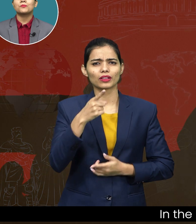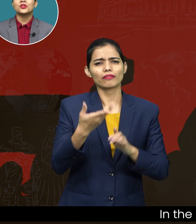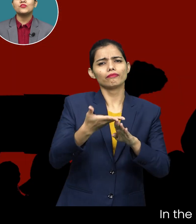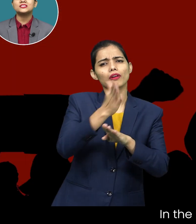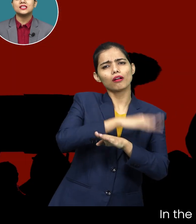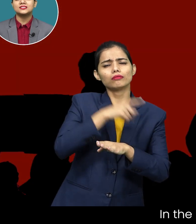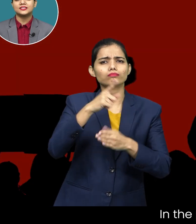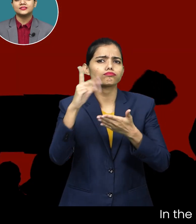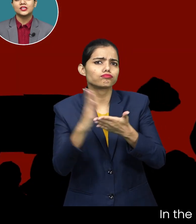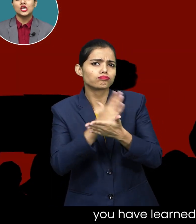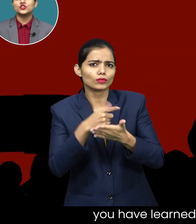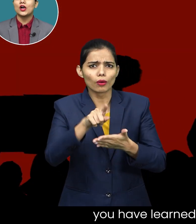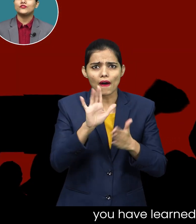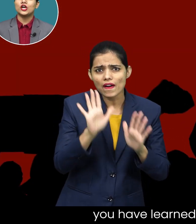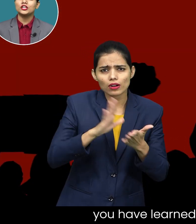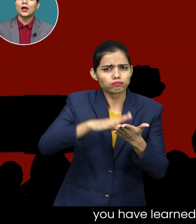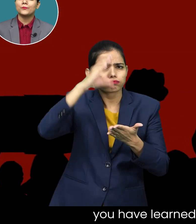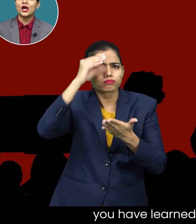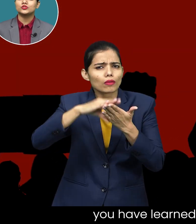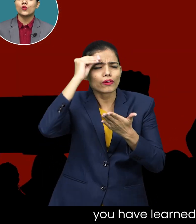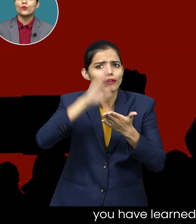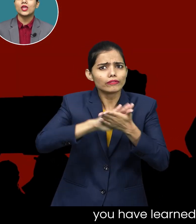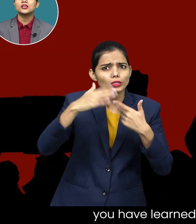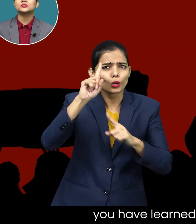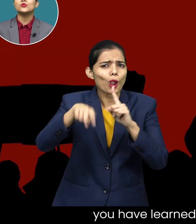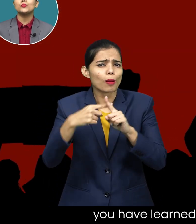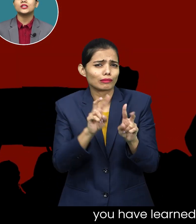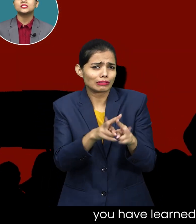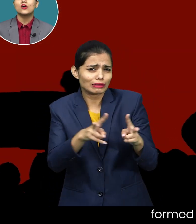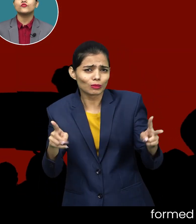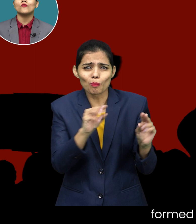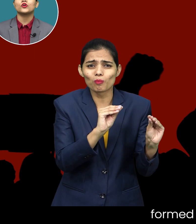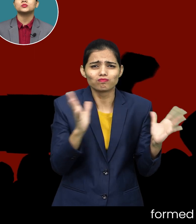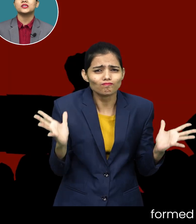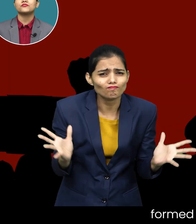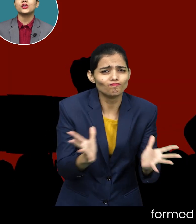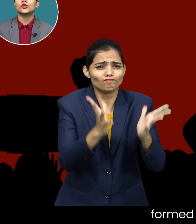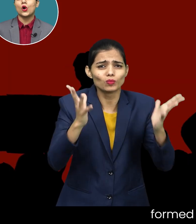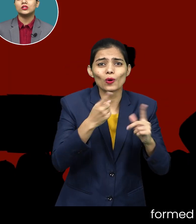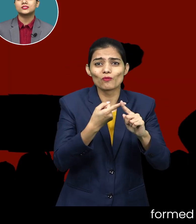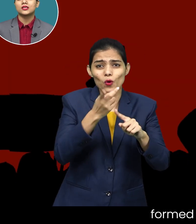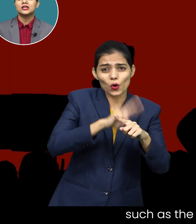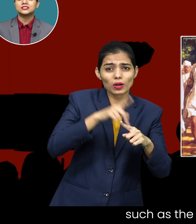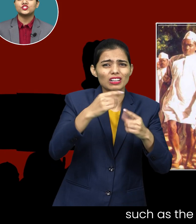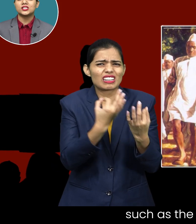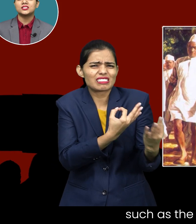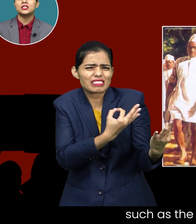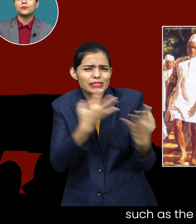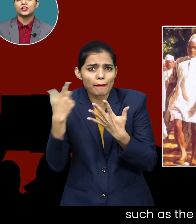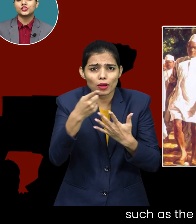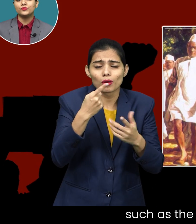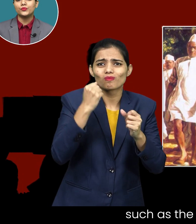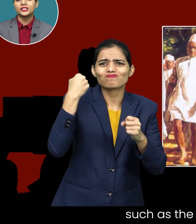In the previous lesson, you have learned about various movements formed for specific goals such as